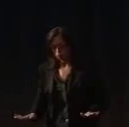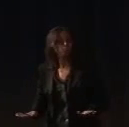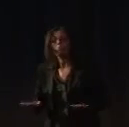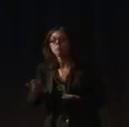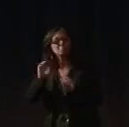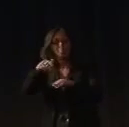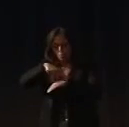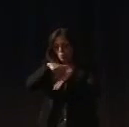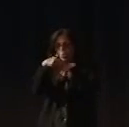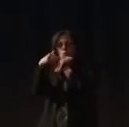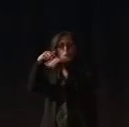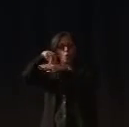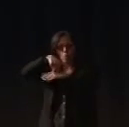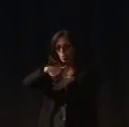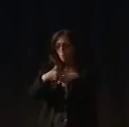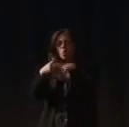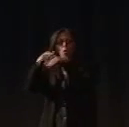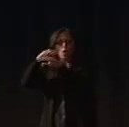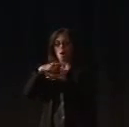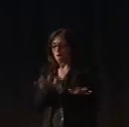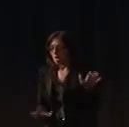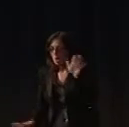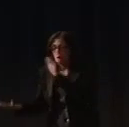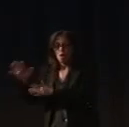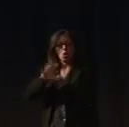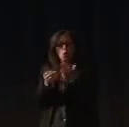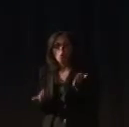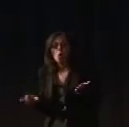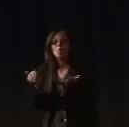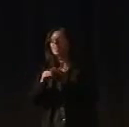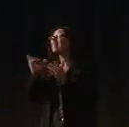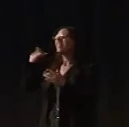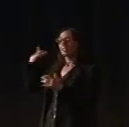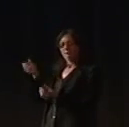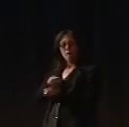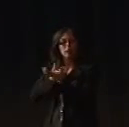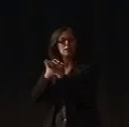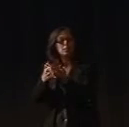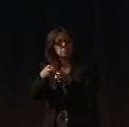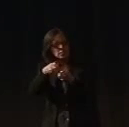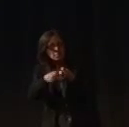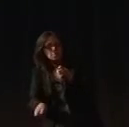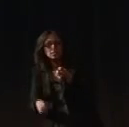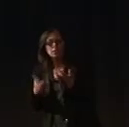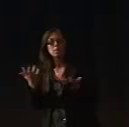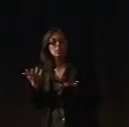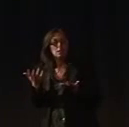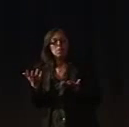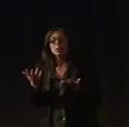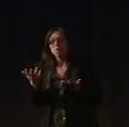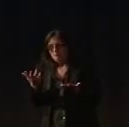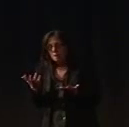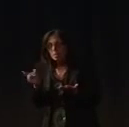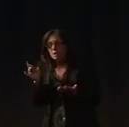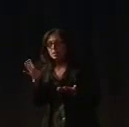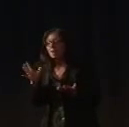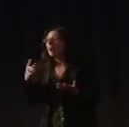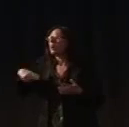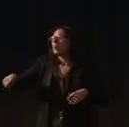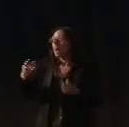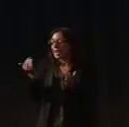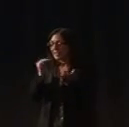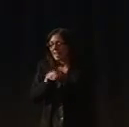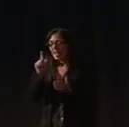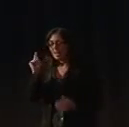the difficulty of feeling, and especially to make us realize again how